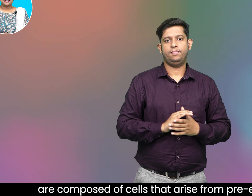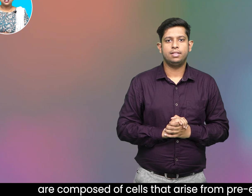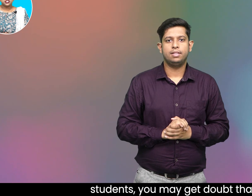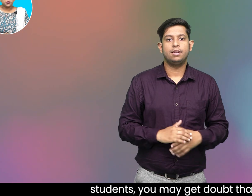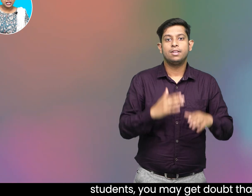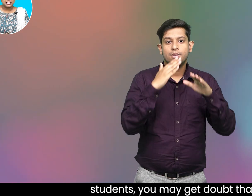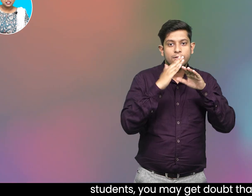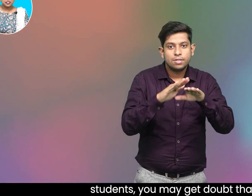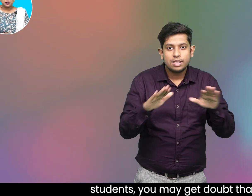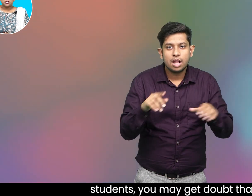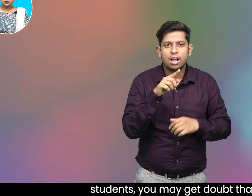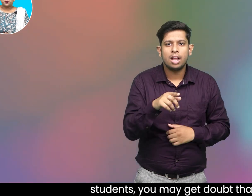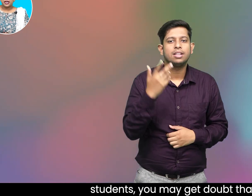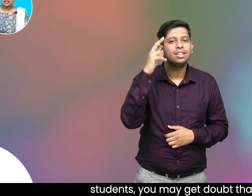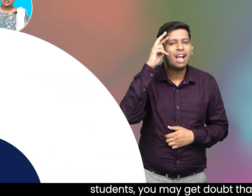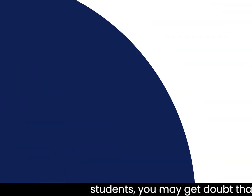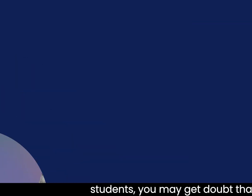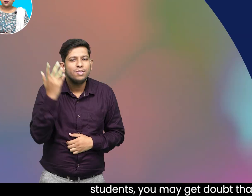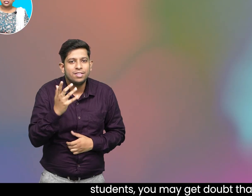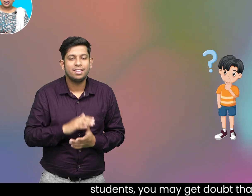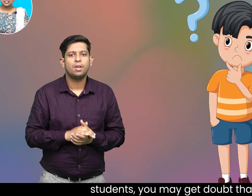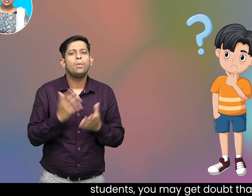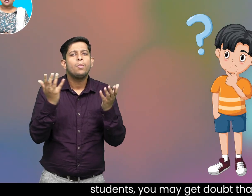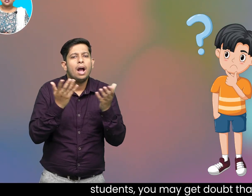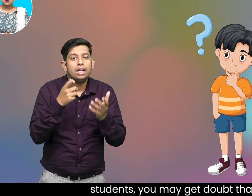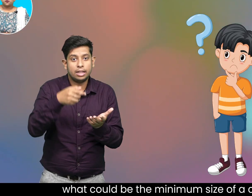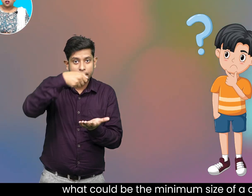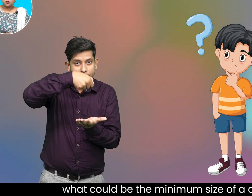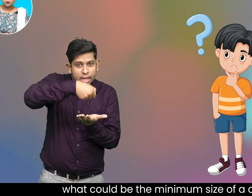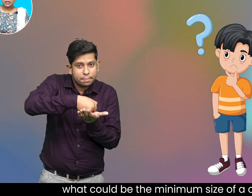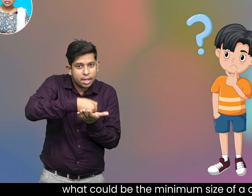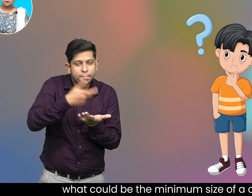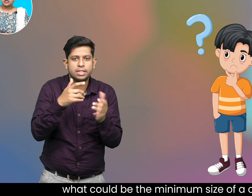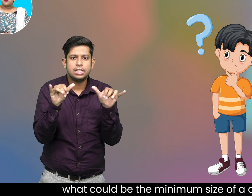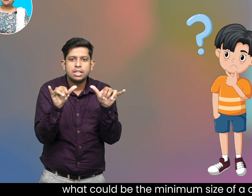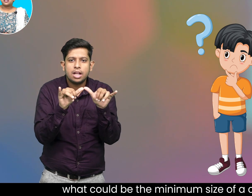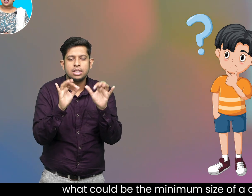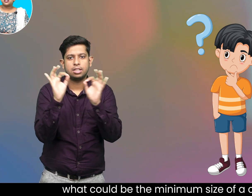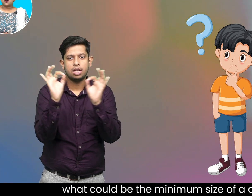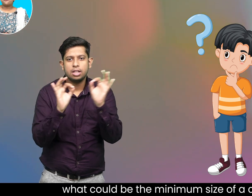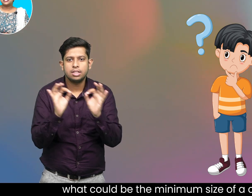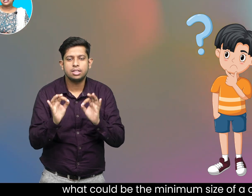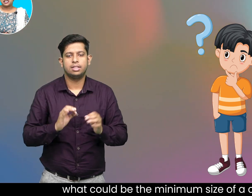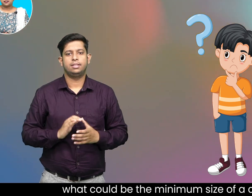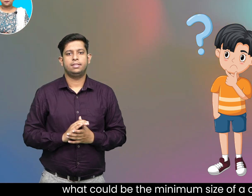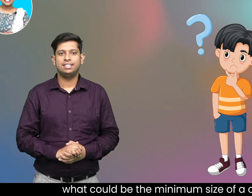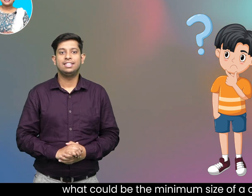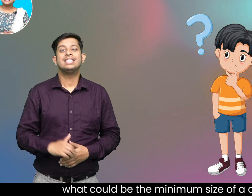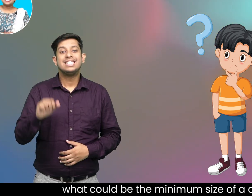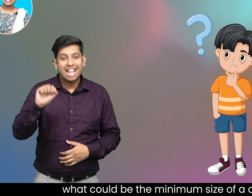cells. Students, you may get doubt that what could be the minimum size of a